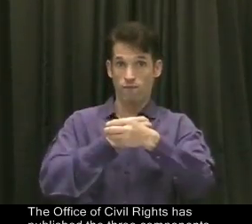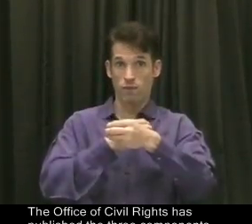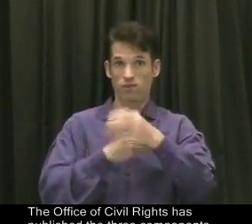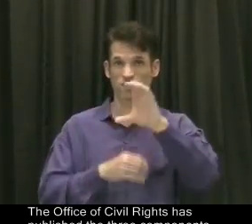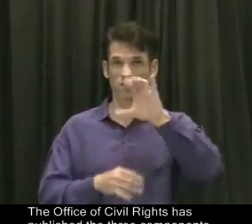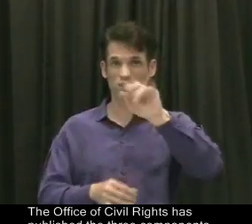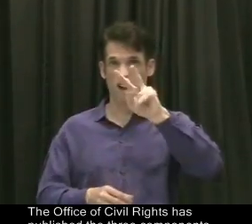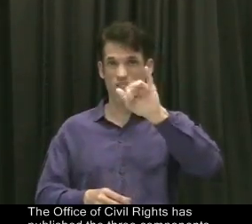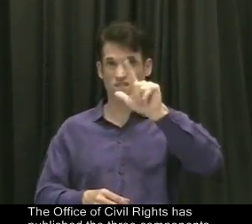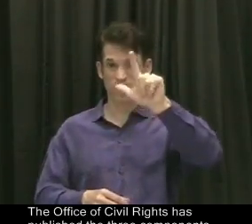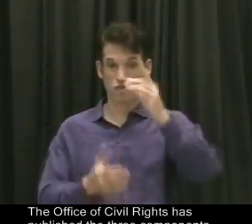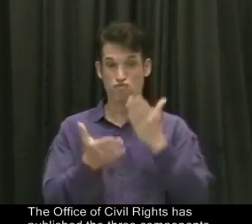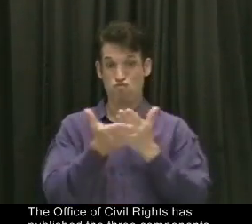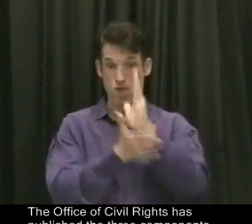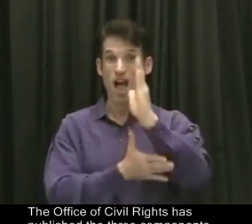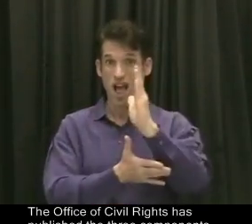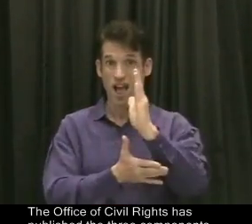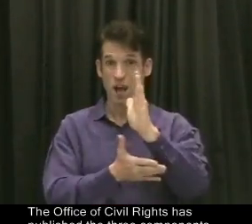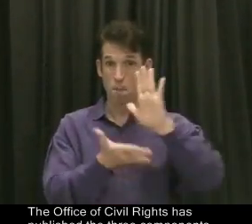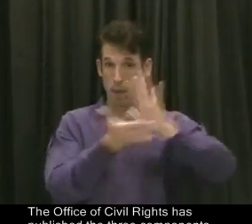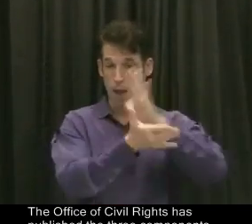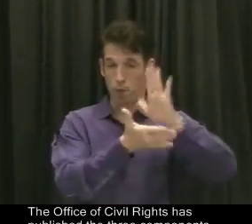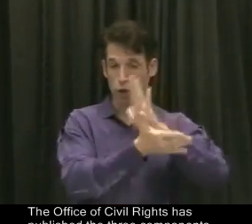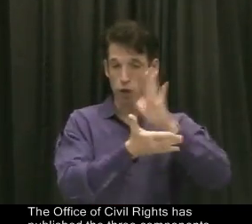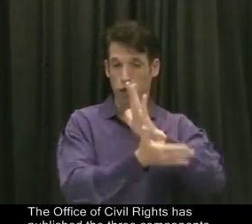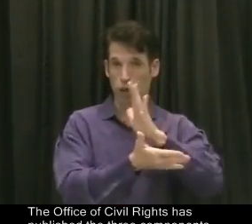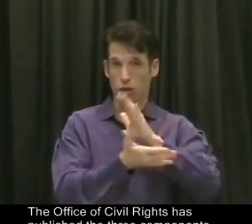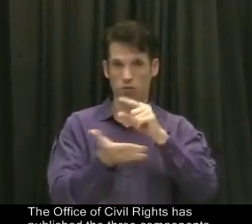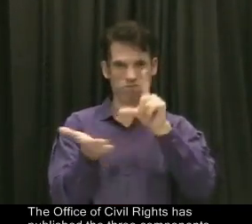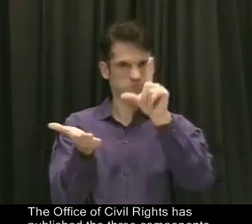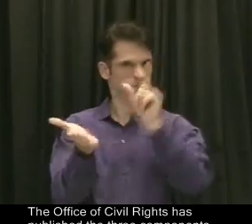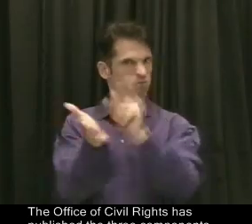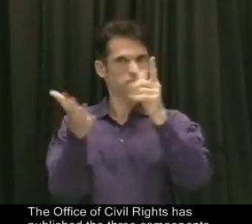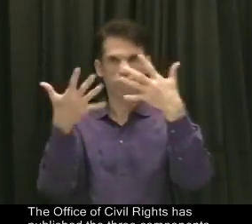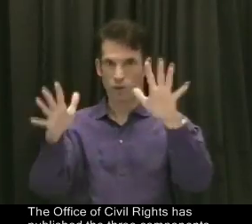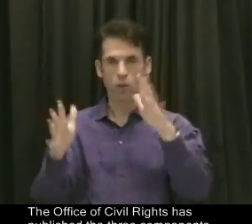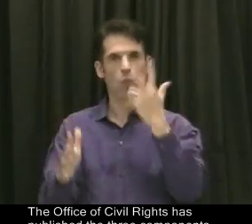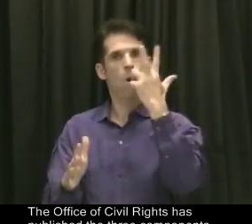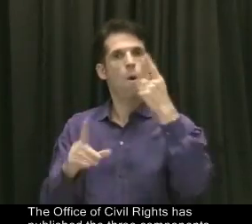The Office of Civil Rights has published 3 components